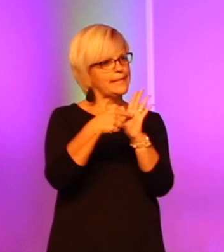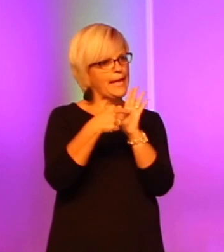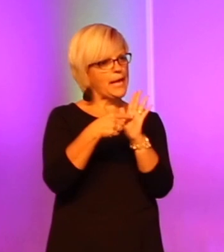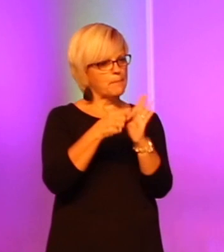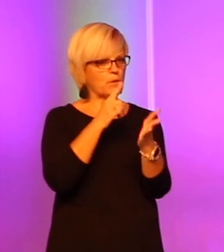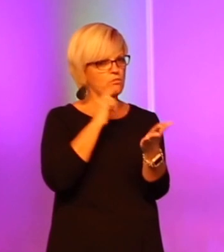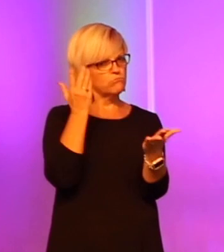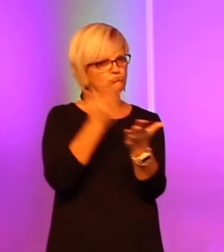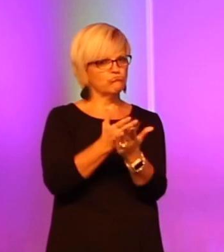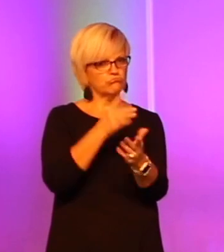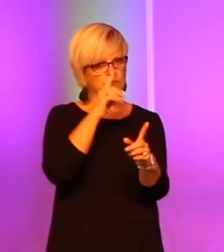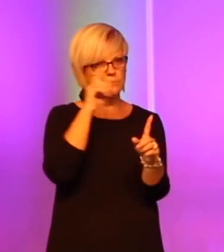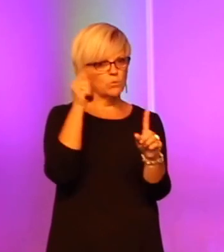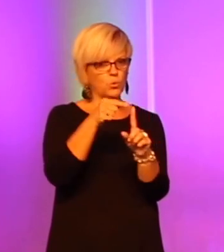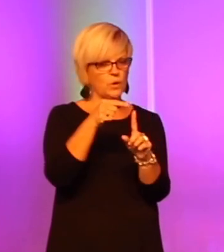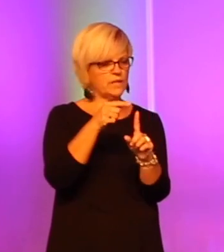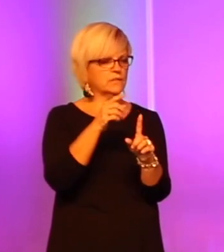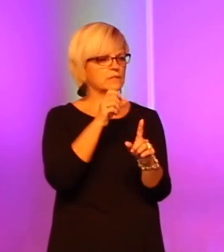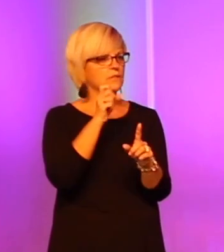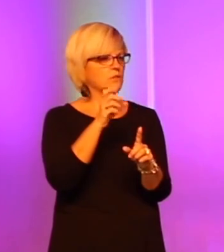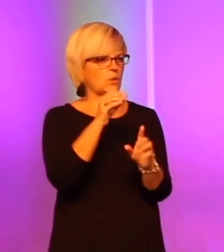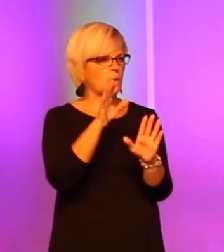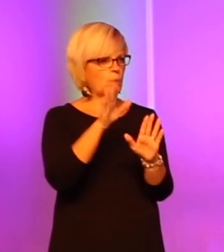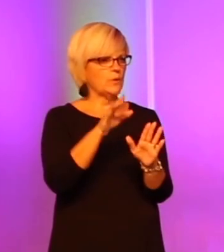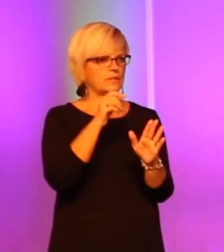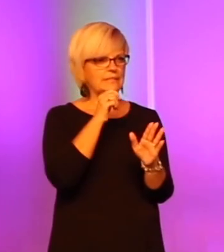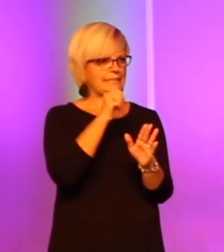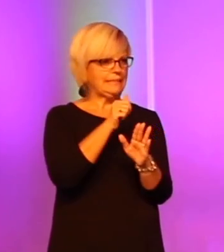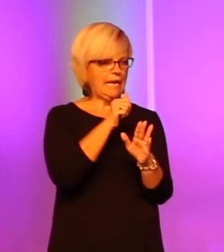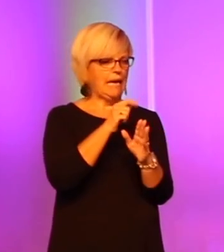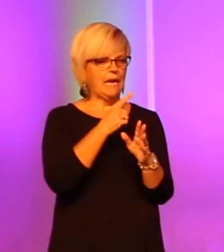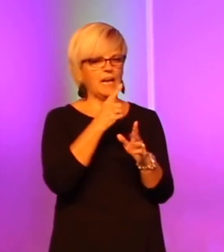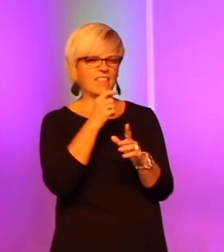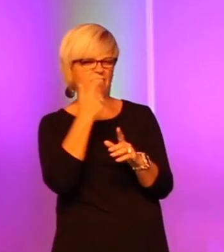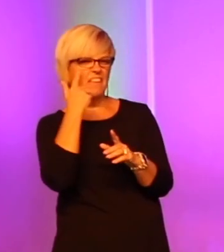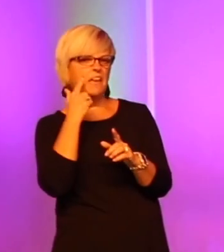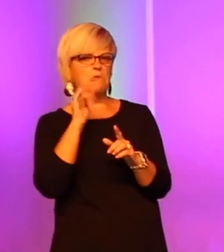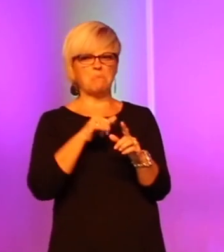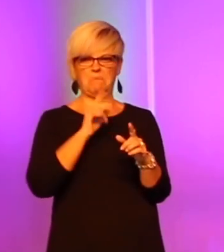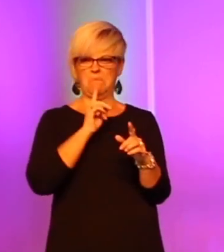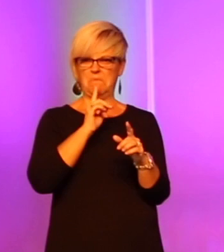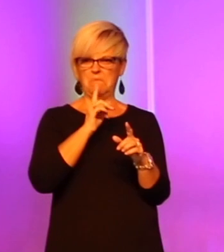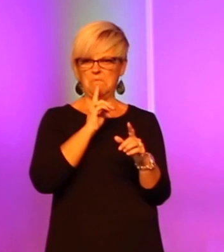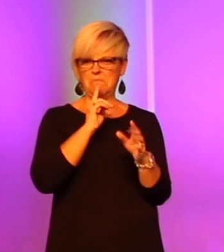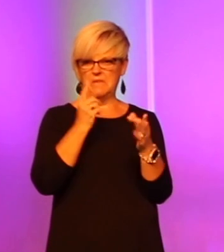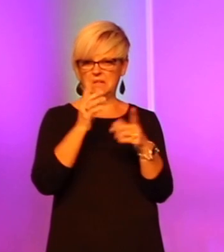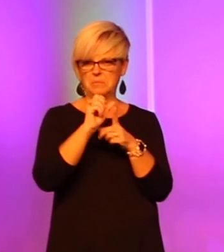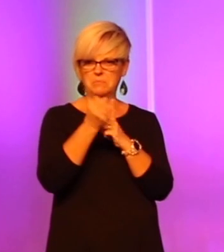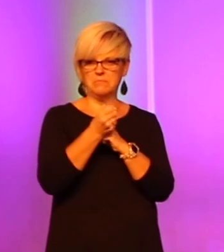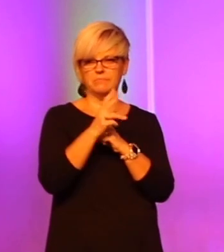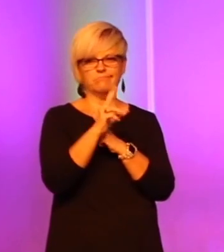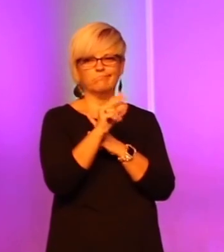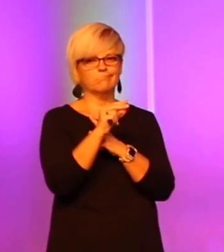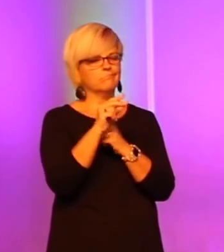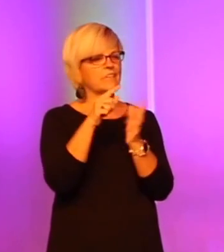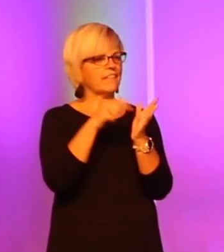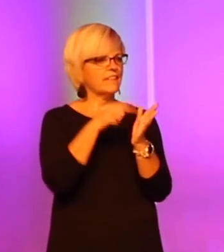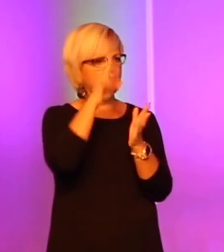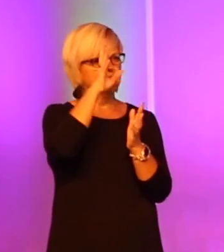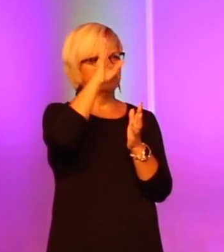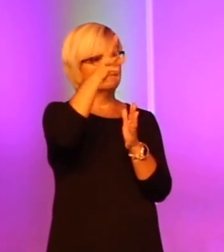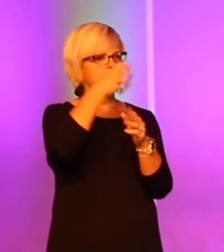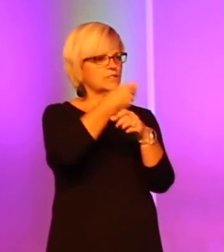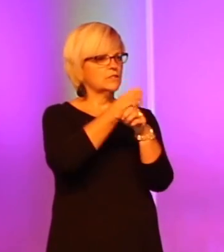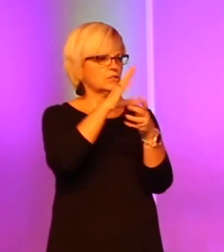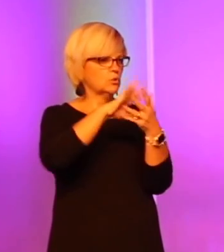to prove a point. So let's not get caught up in this exact scenario, but understand the point it's trying to make, all right? So, on the surface,